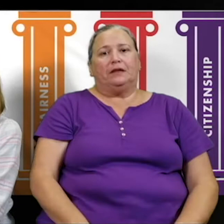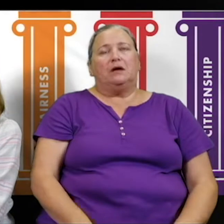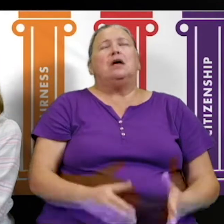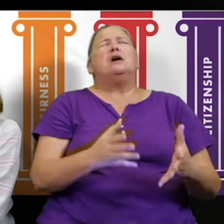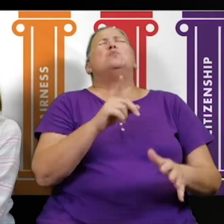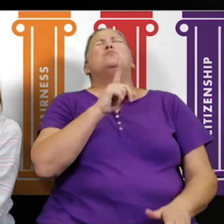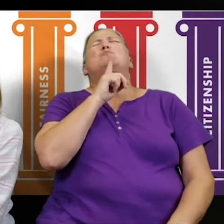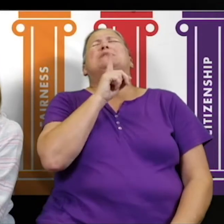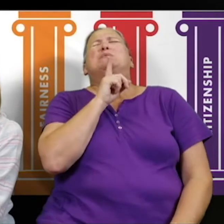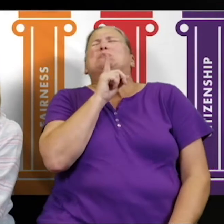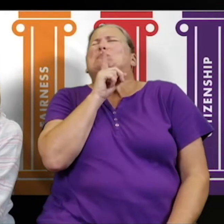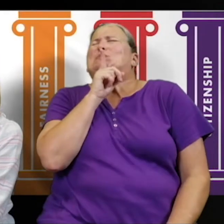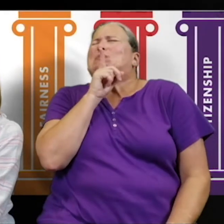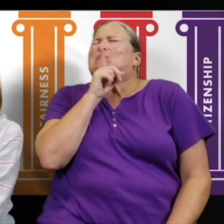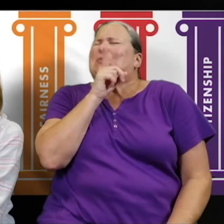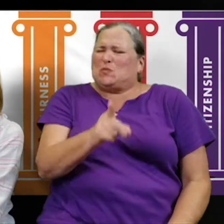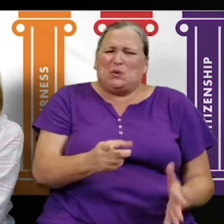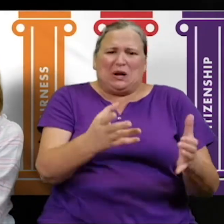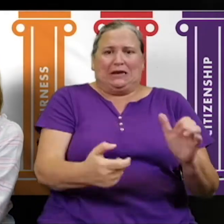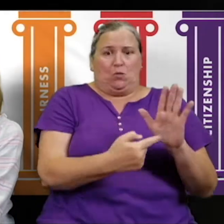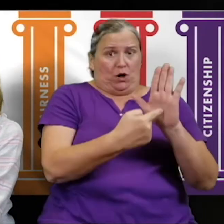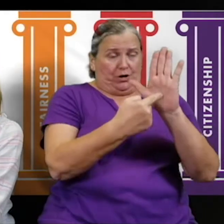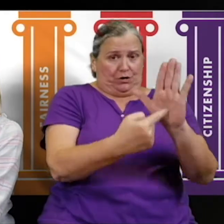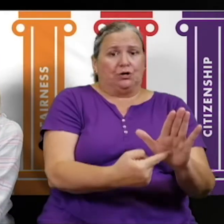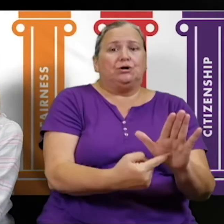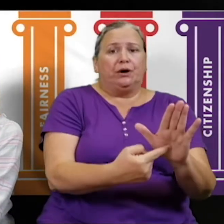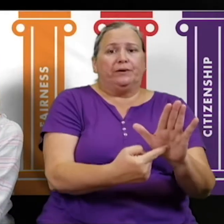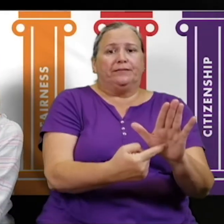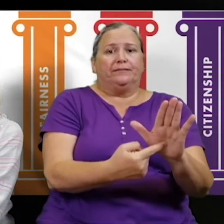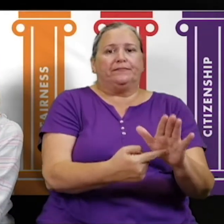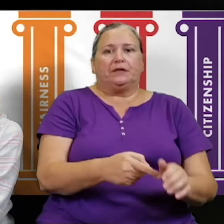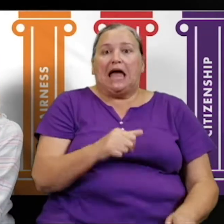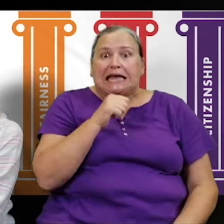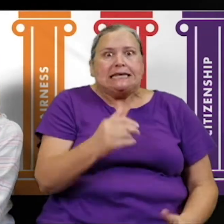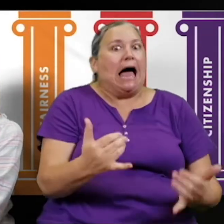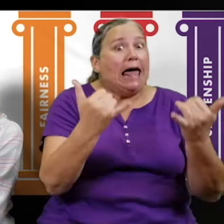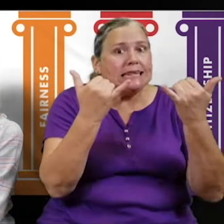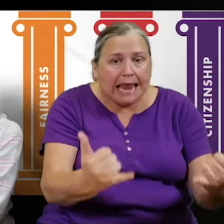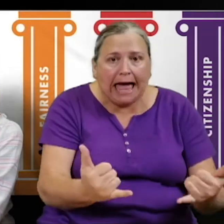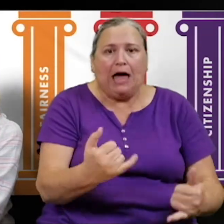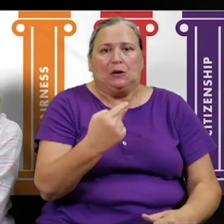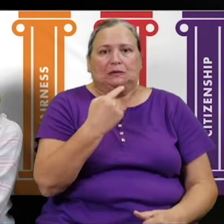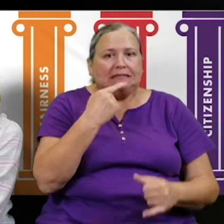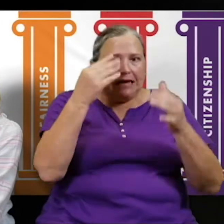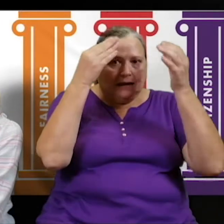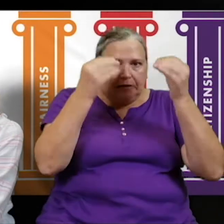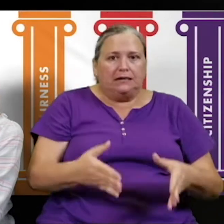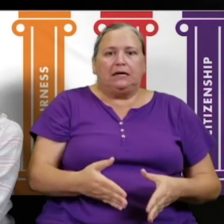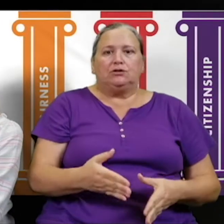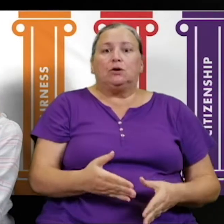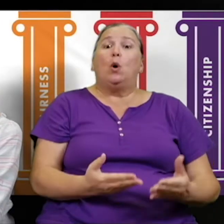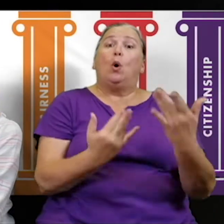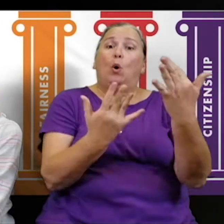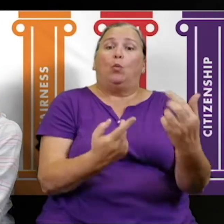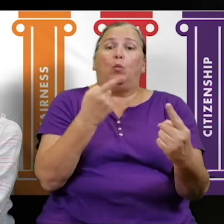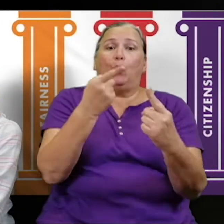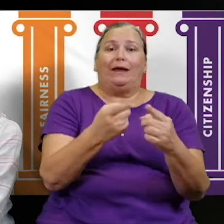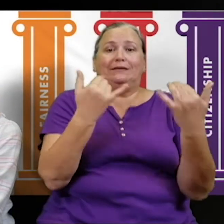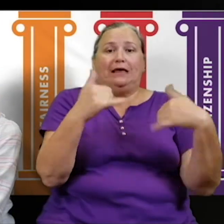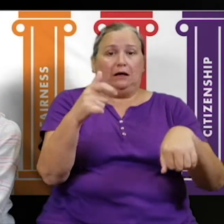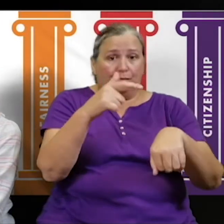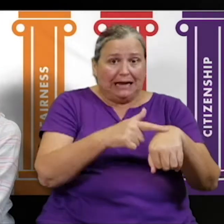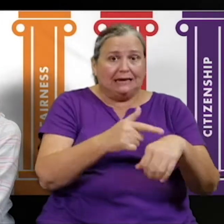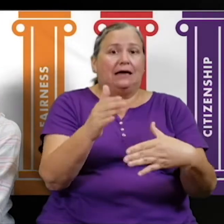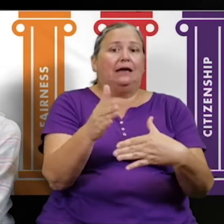really, really wanted to show everyone. "Not now," said Mr. Slinger. "Wait until recess or